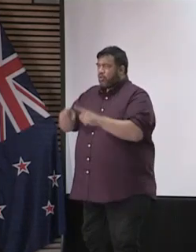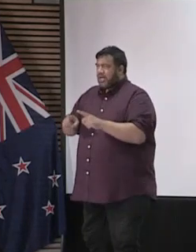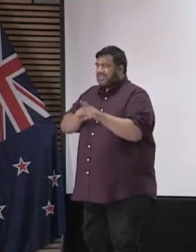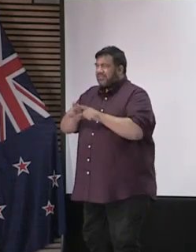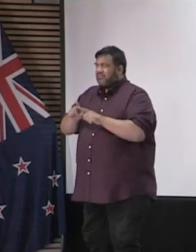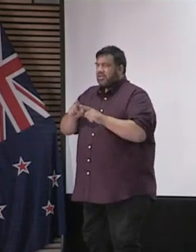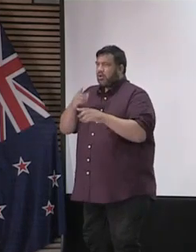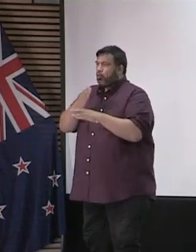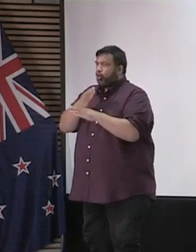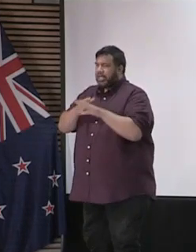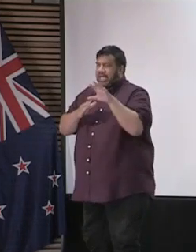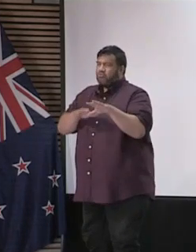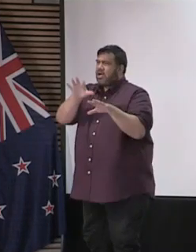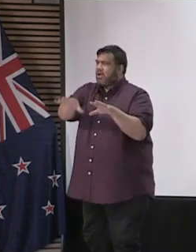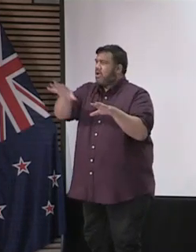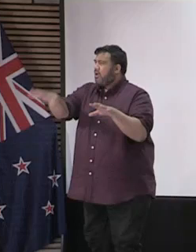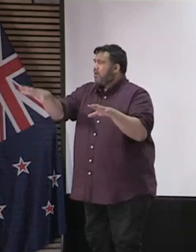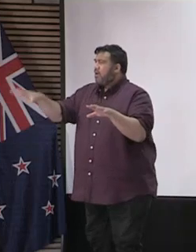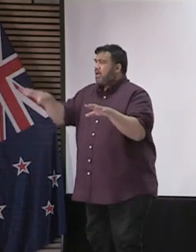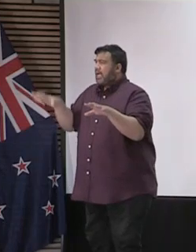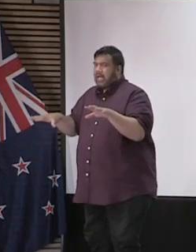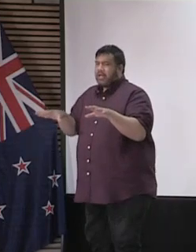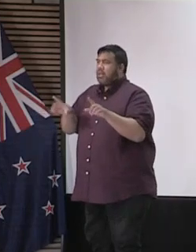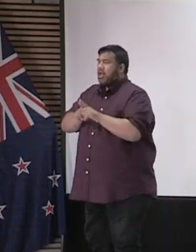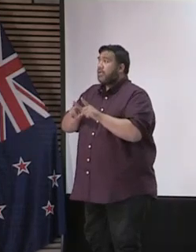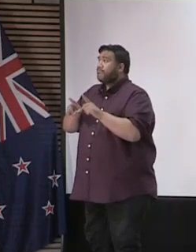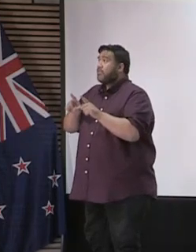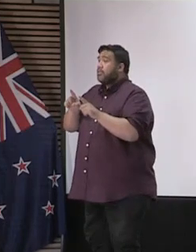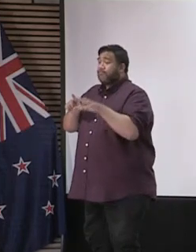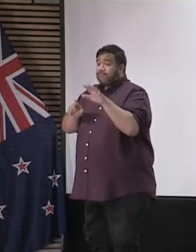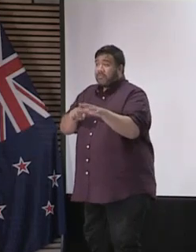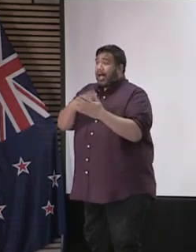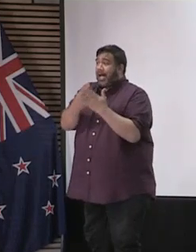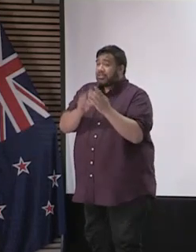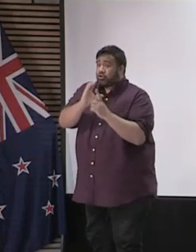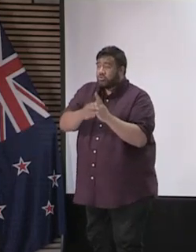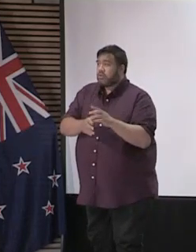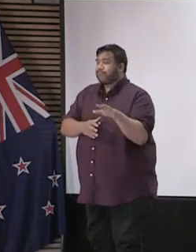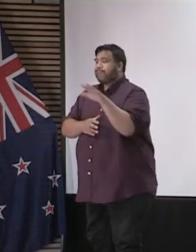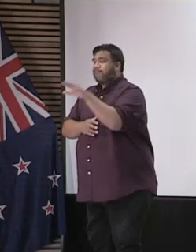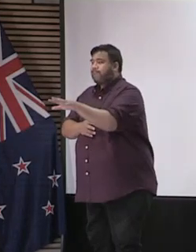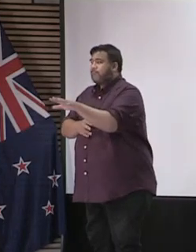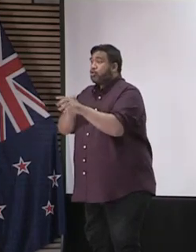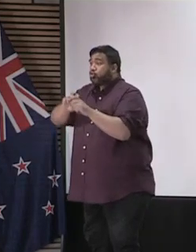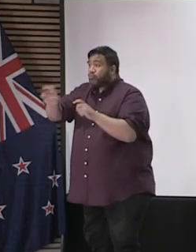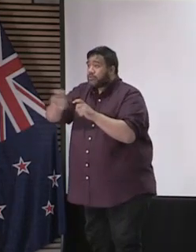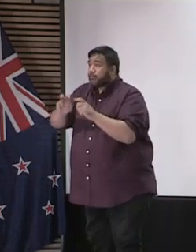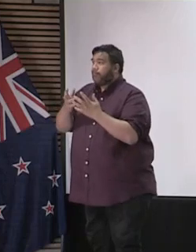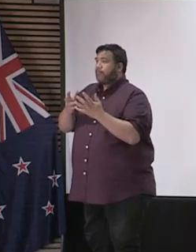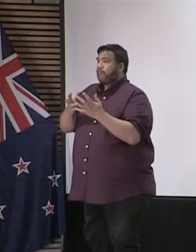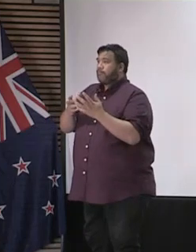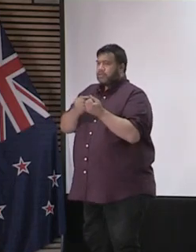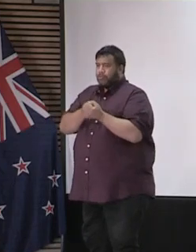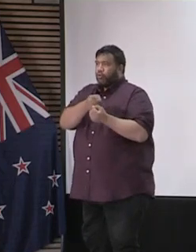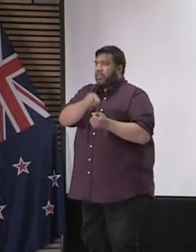we're supporting the new future of tourism, our arts and cultural sector in particular? How do we support them in